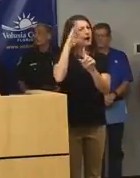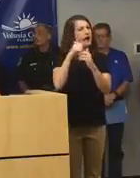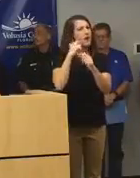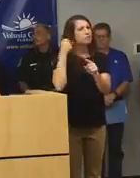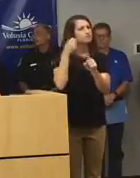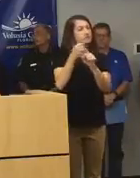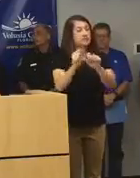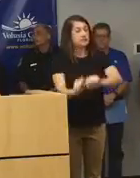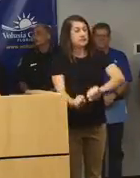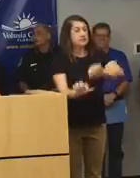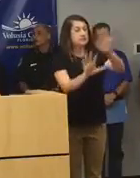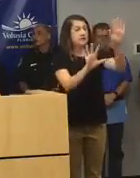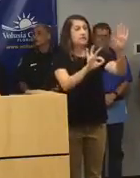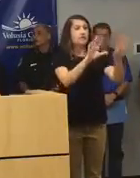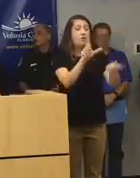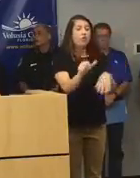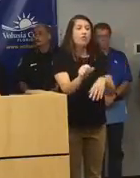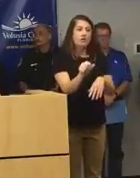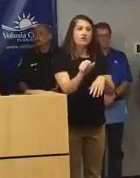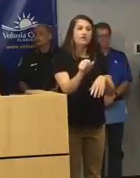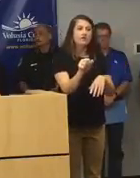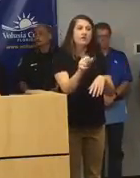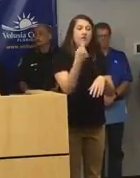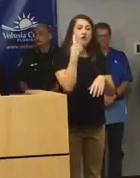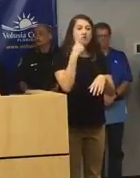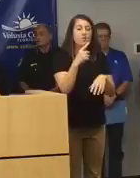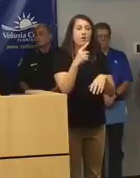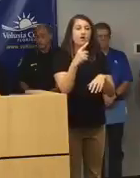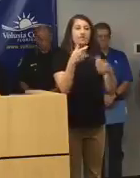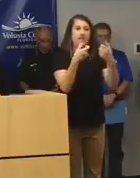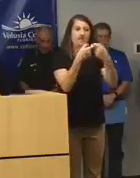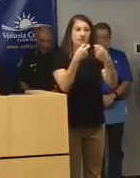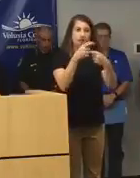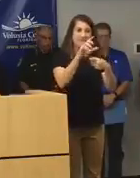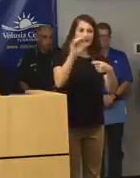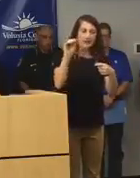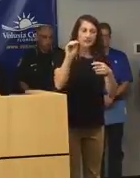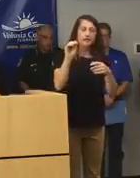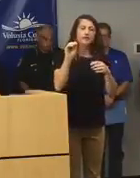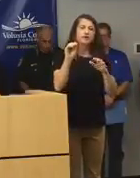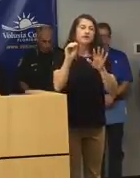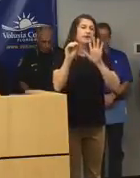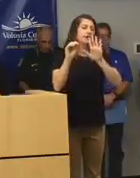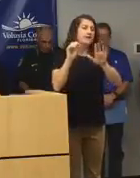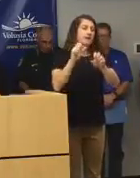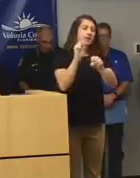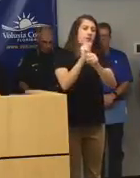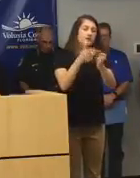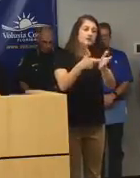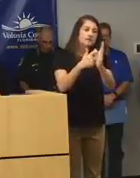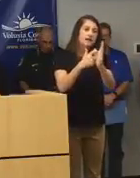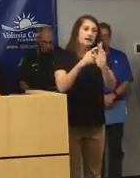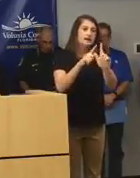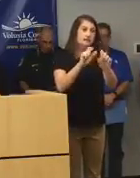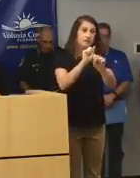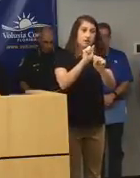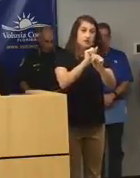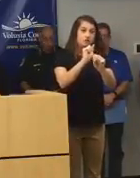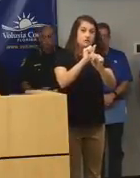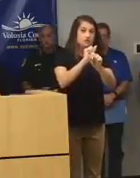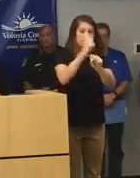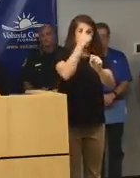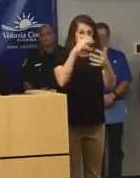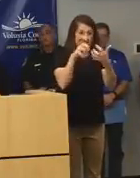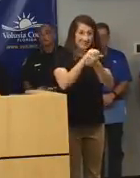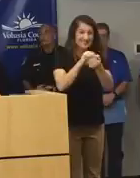the rest of Florida. And so for the sake of the power companies, their demand for service because